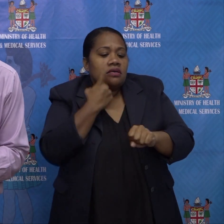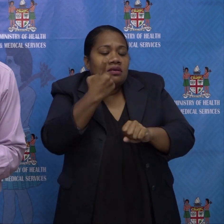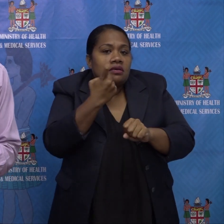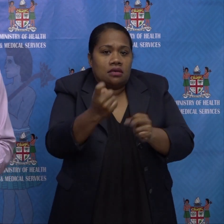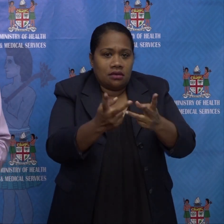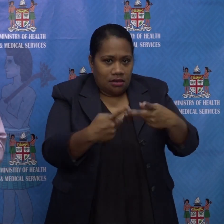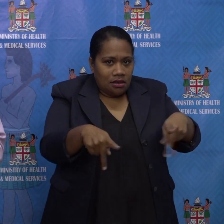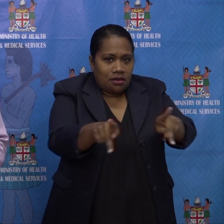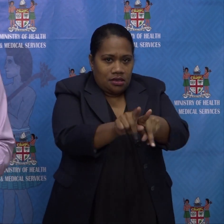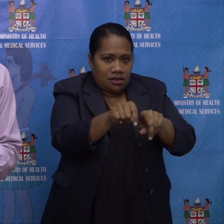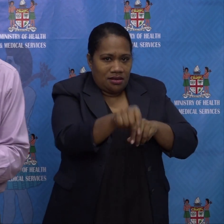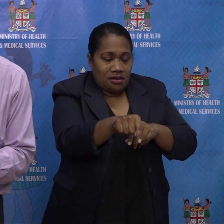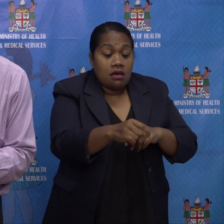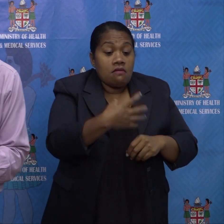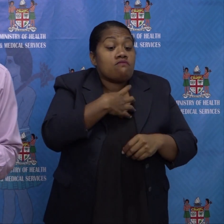More than 400 doctors,